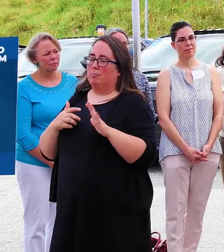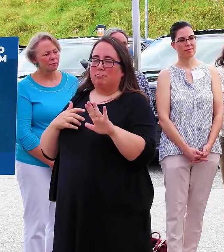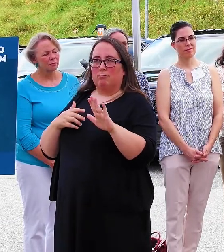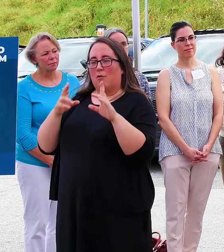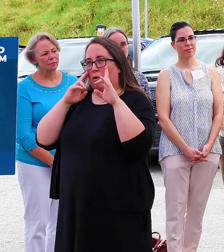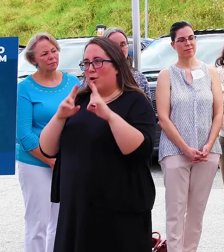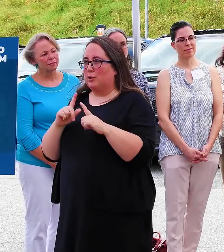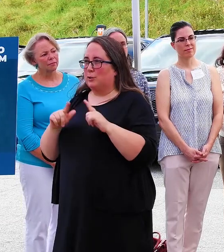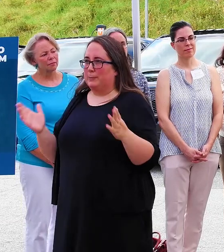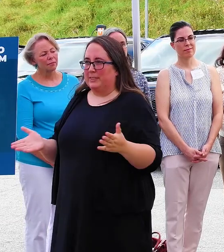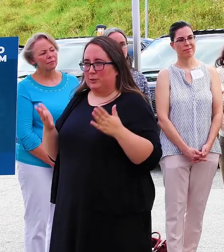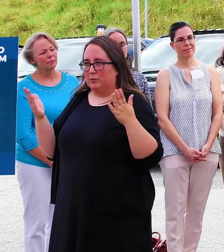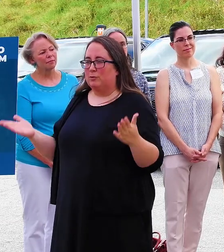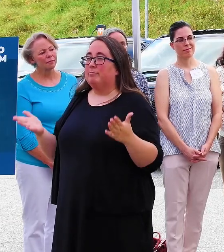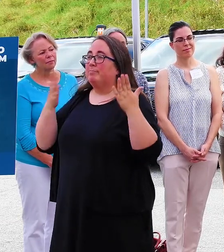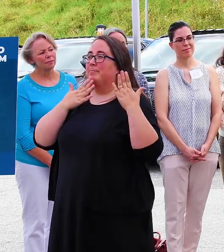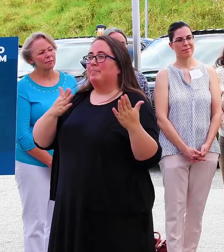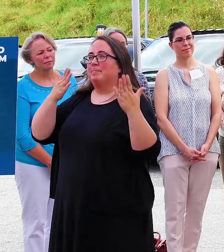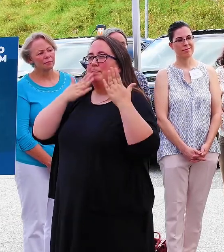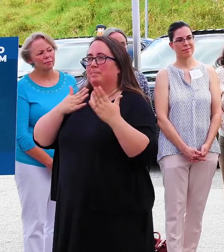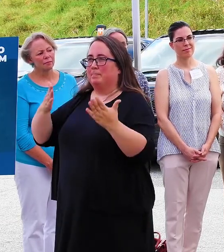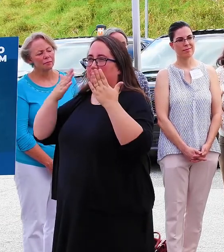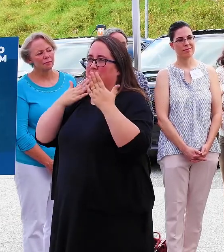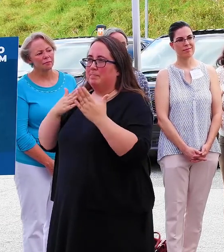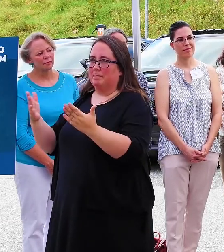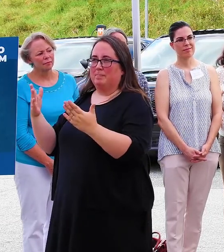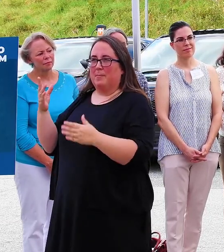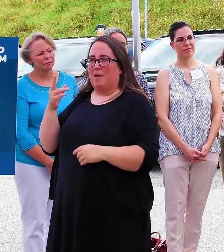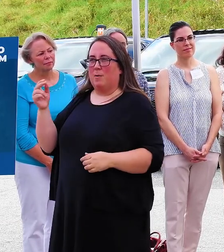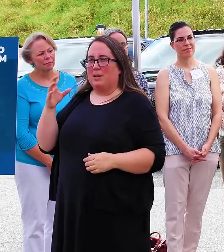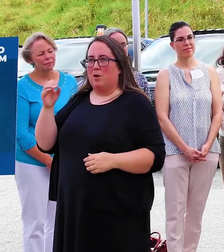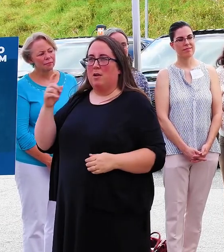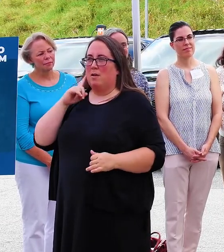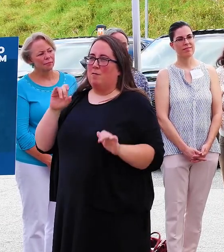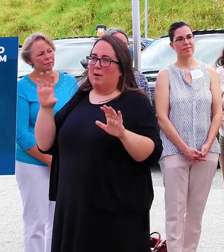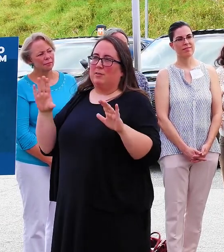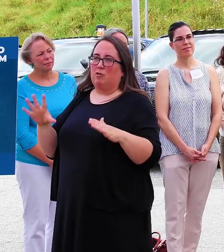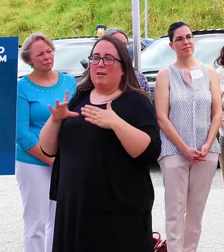genuinely honored to be here. Thank you, Howard County, for your